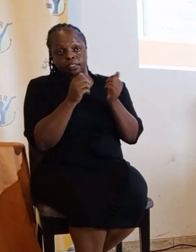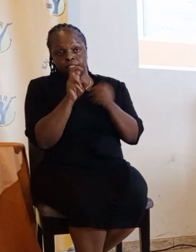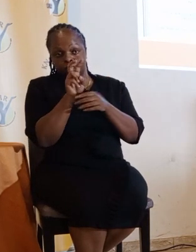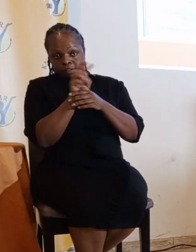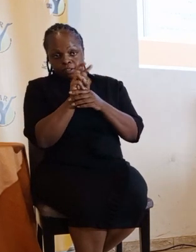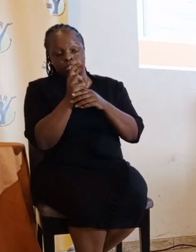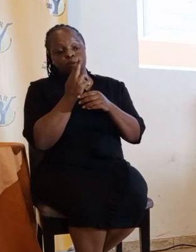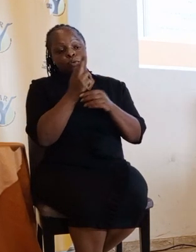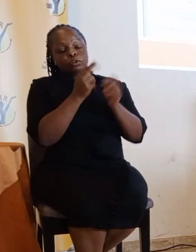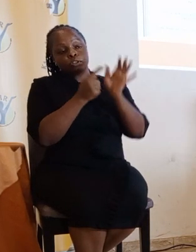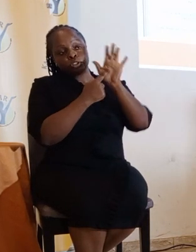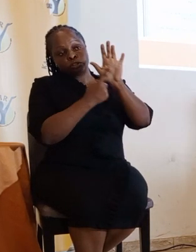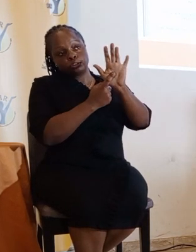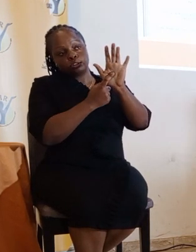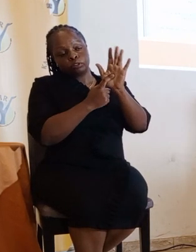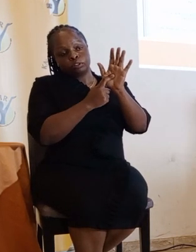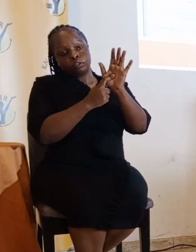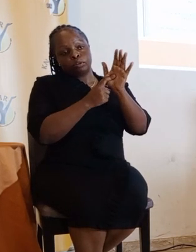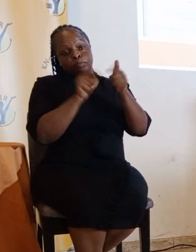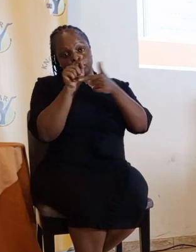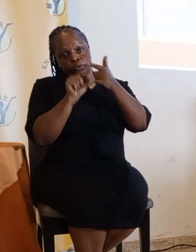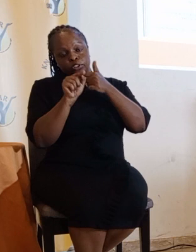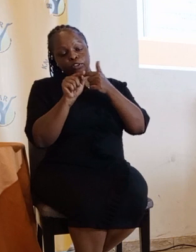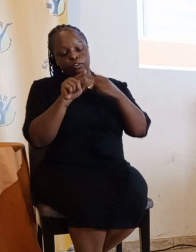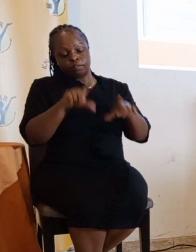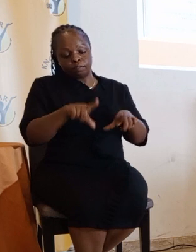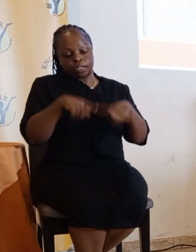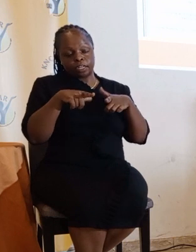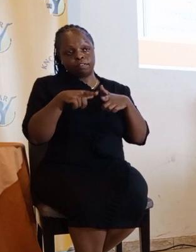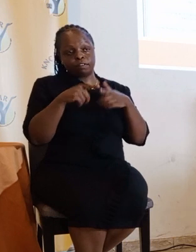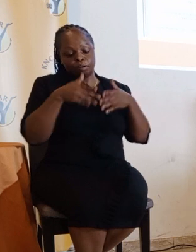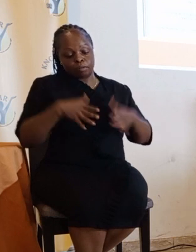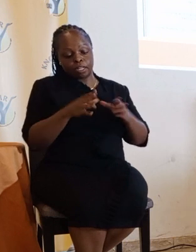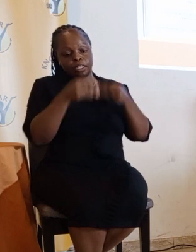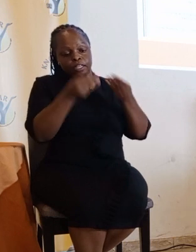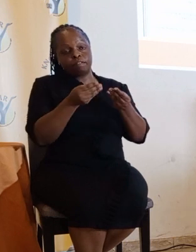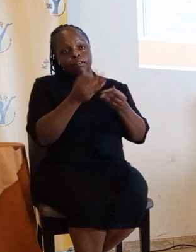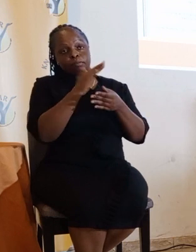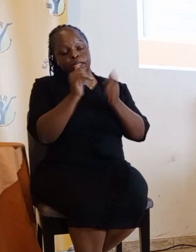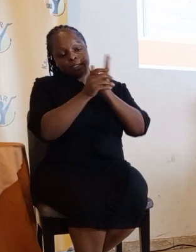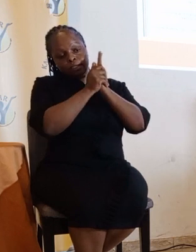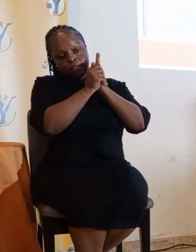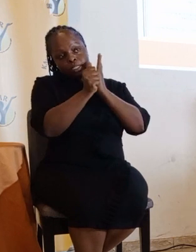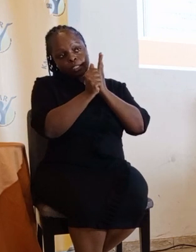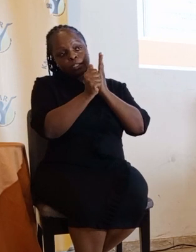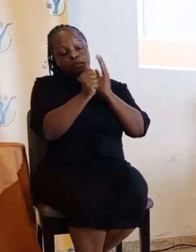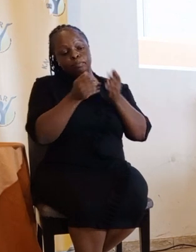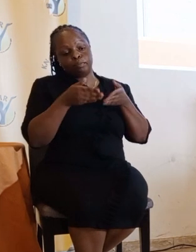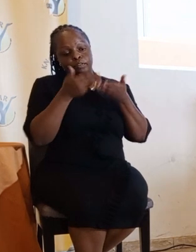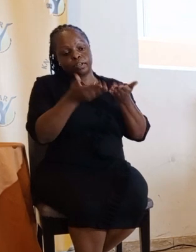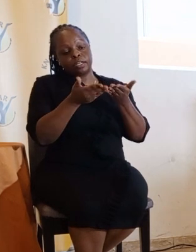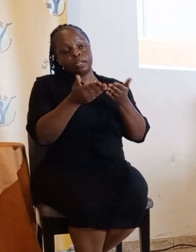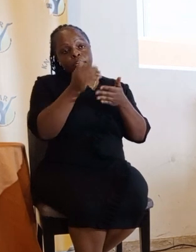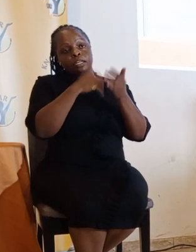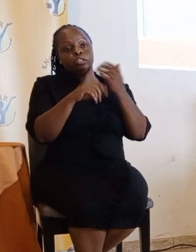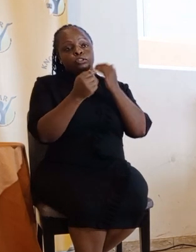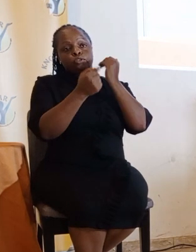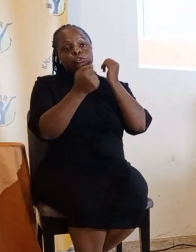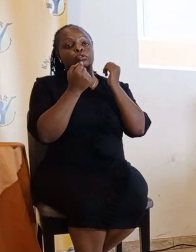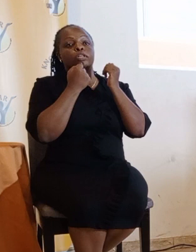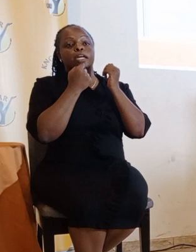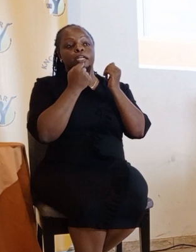reveals that the proportion of live births delivered by a skilled provider is lowest in Turkana County at